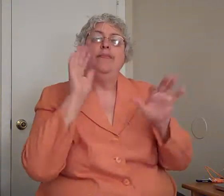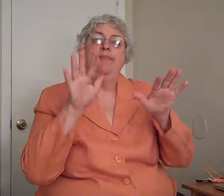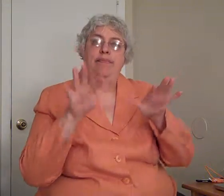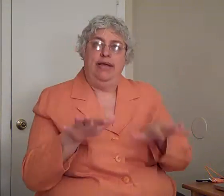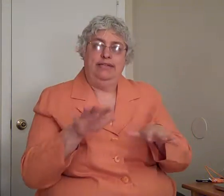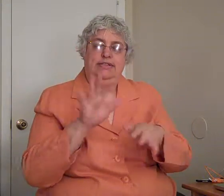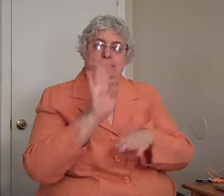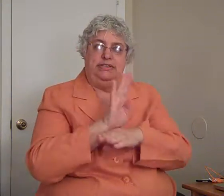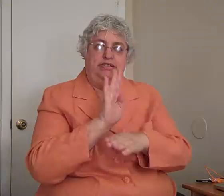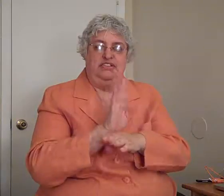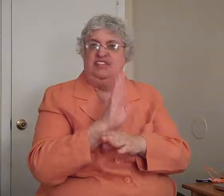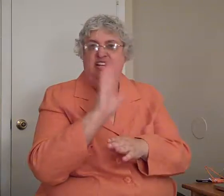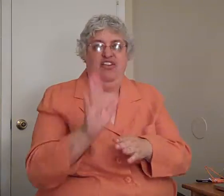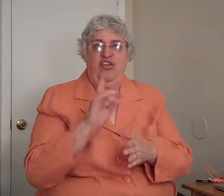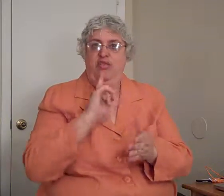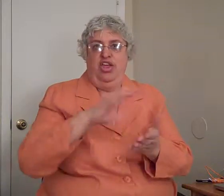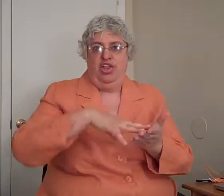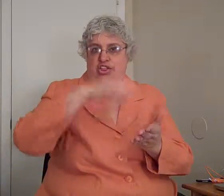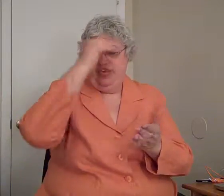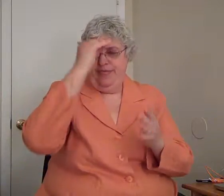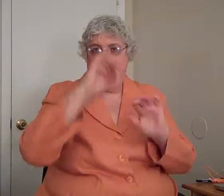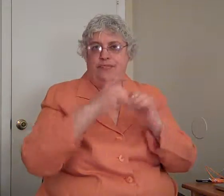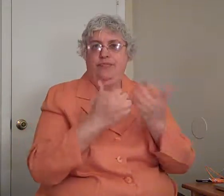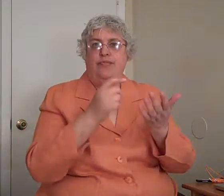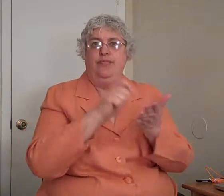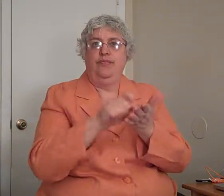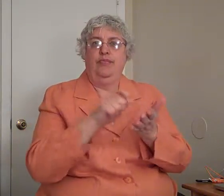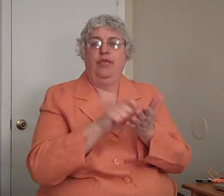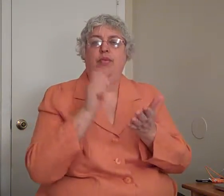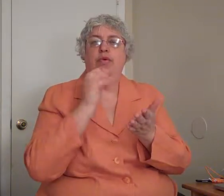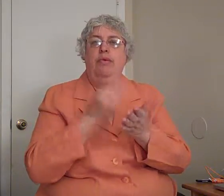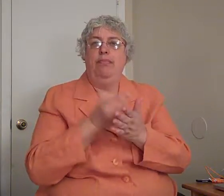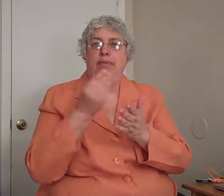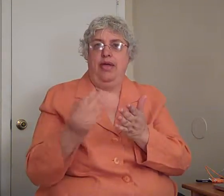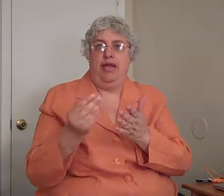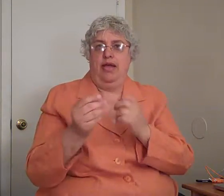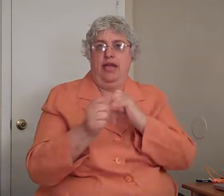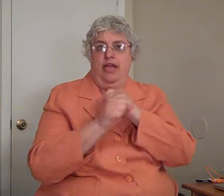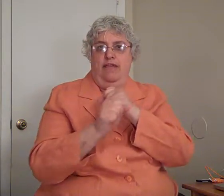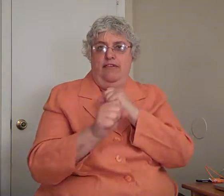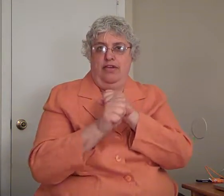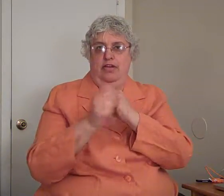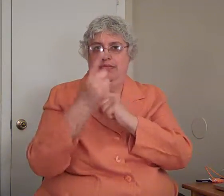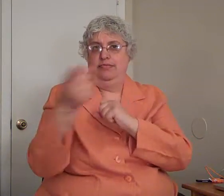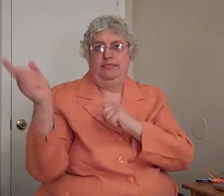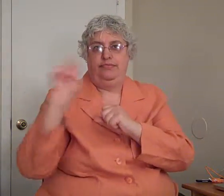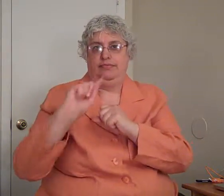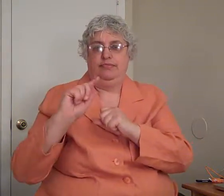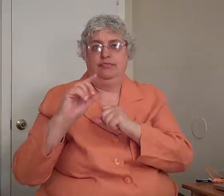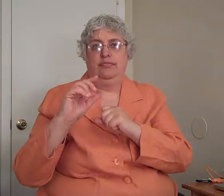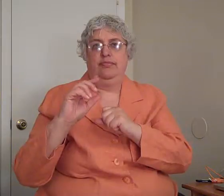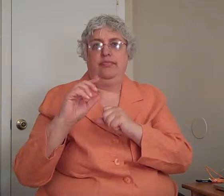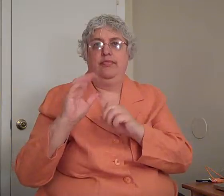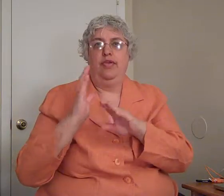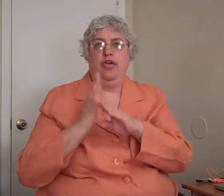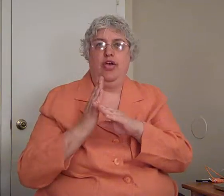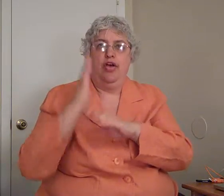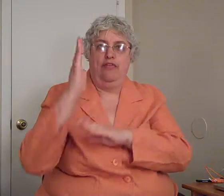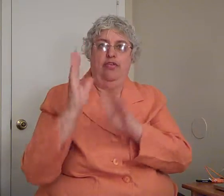really learn how to write effective ads, they're typically going to end up buying the advertising results from lead companies in the form of overpriced and oversold